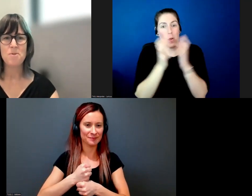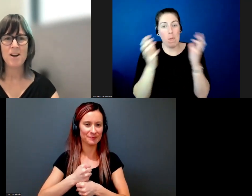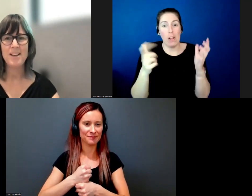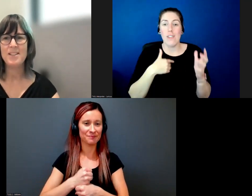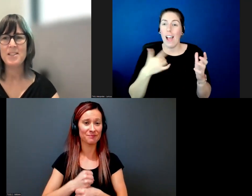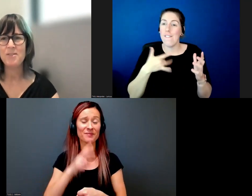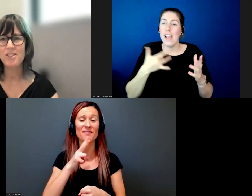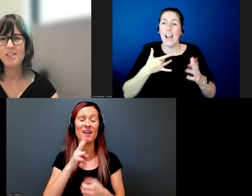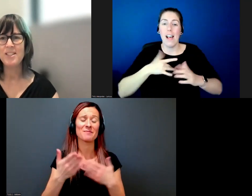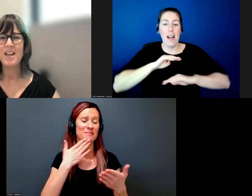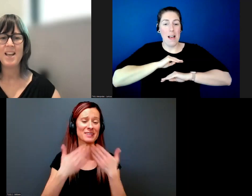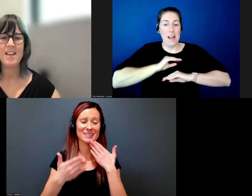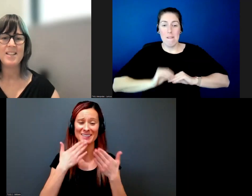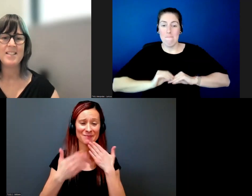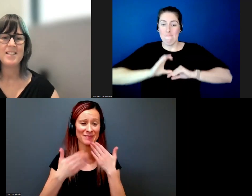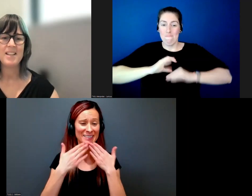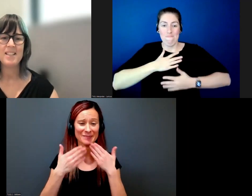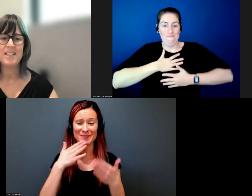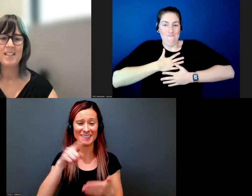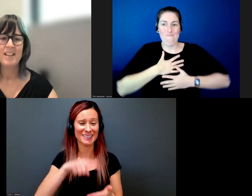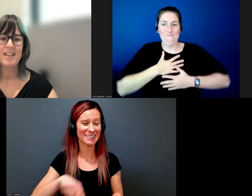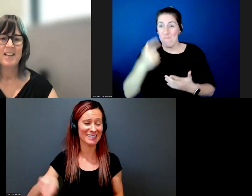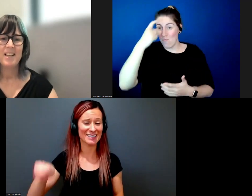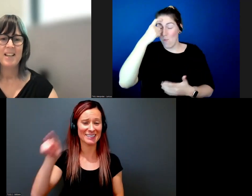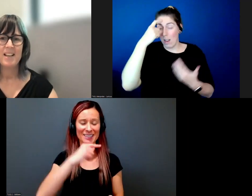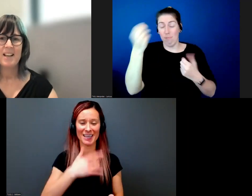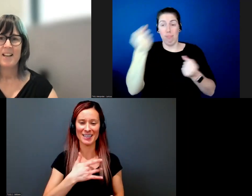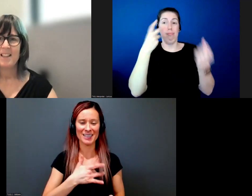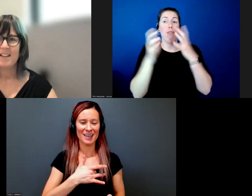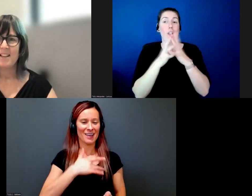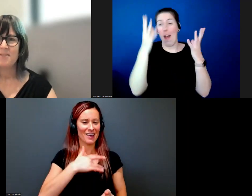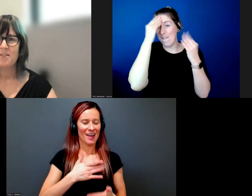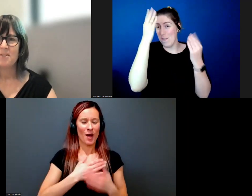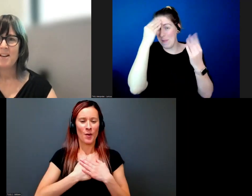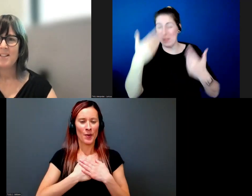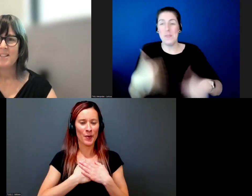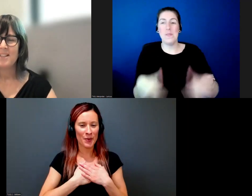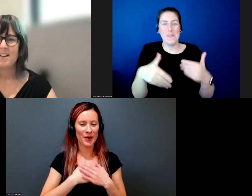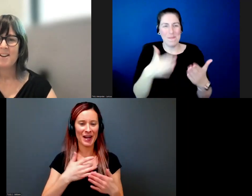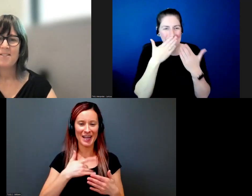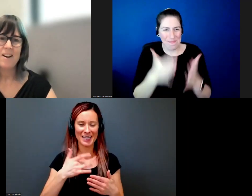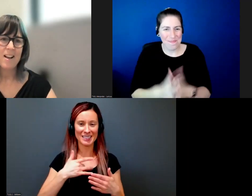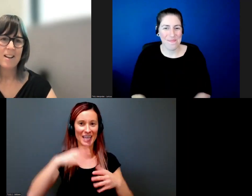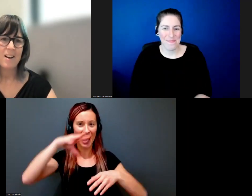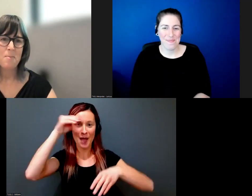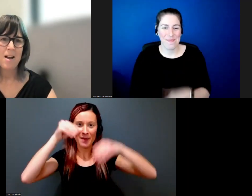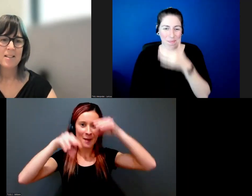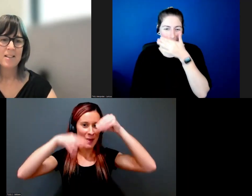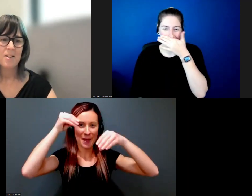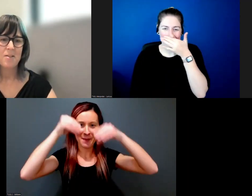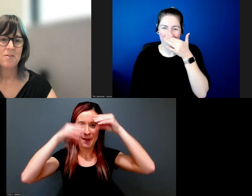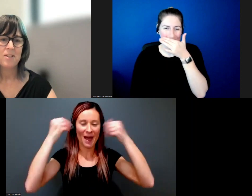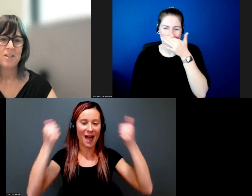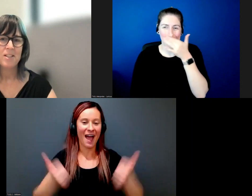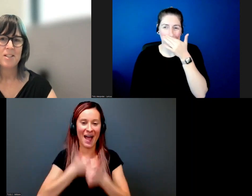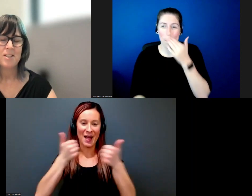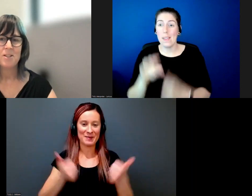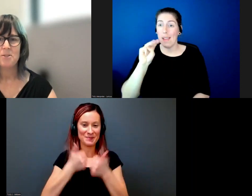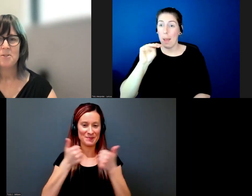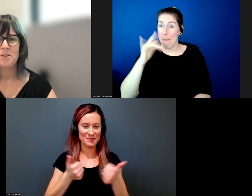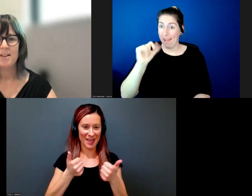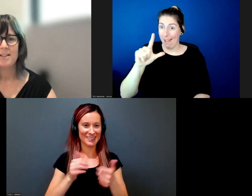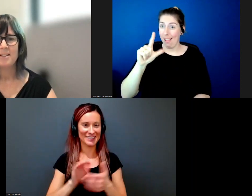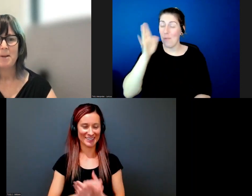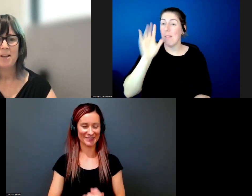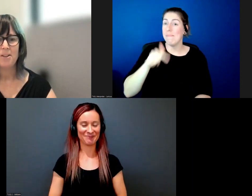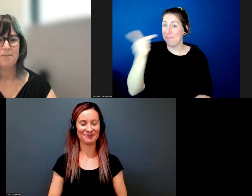my brain is full, and I think if we're ready to go, I'm going to pass it over